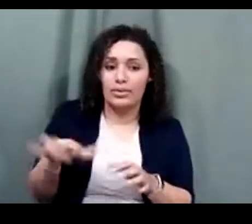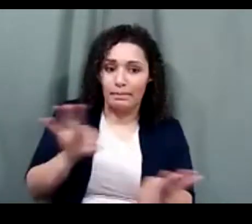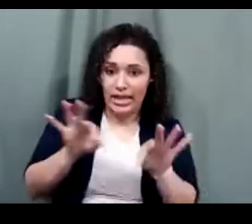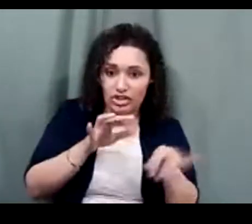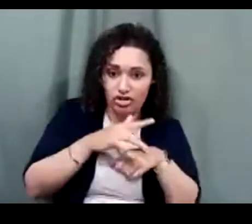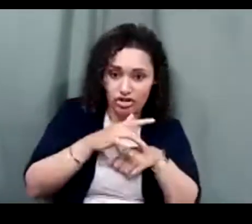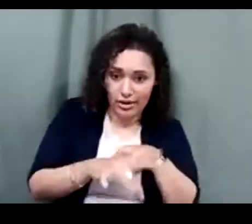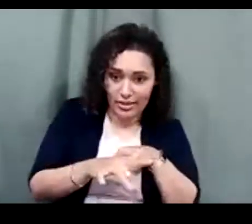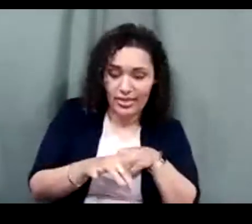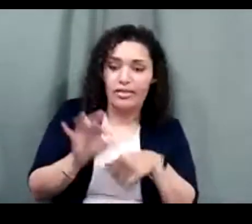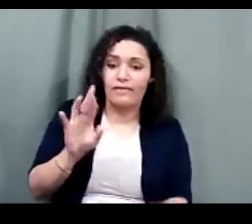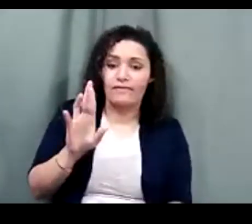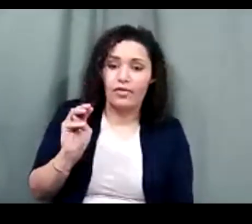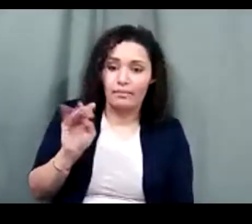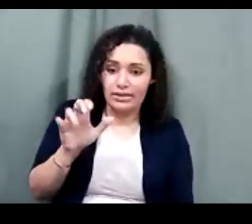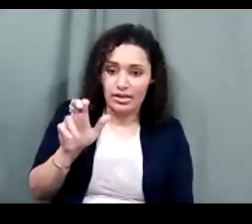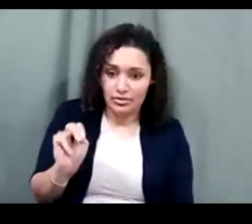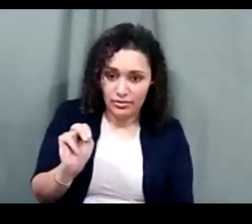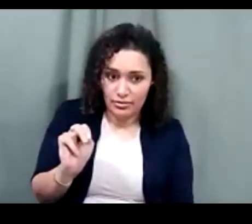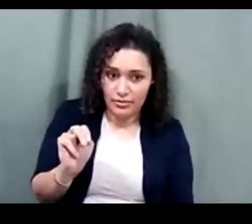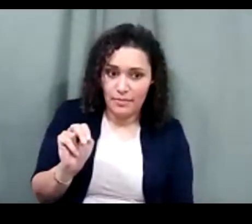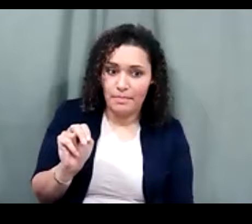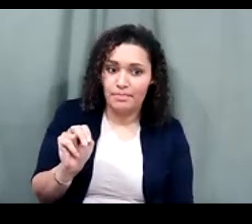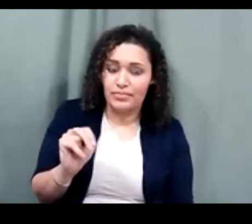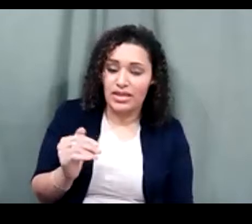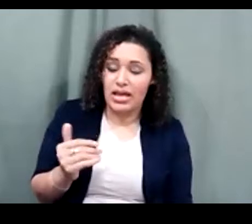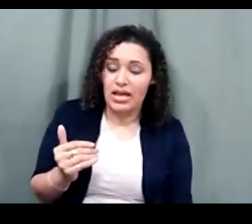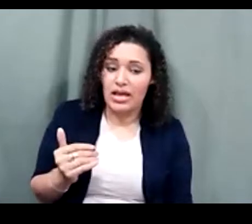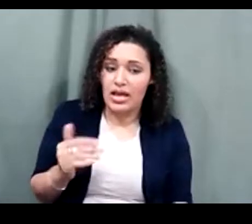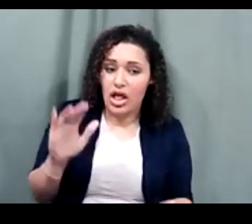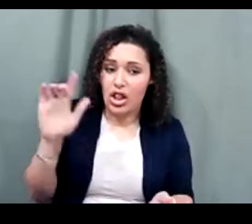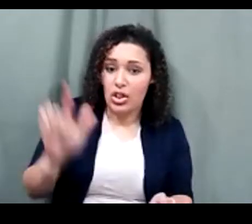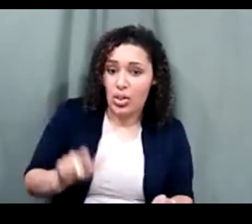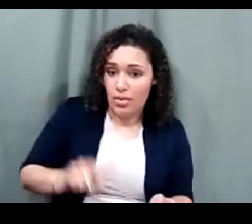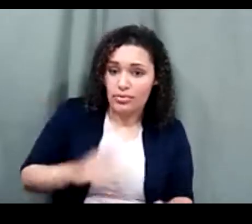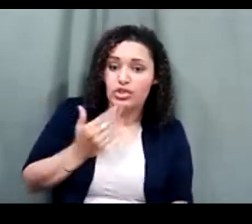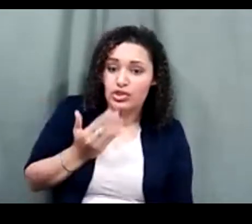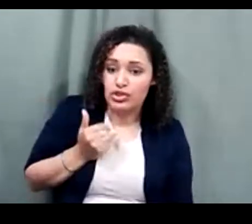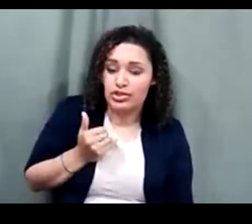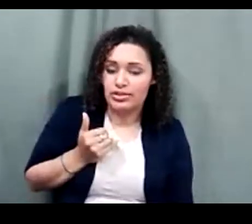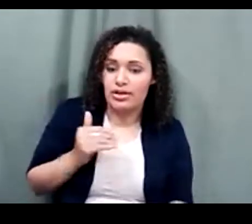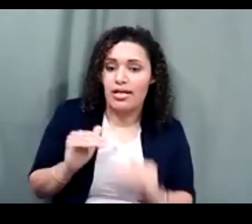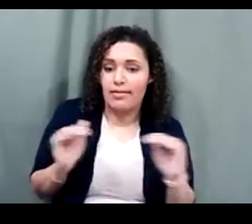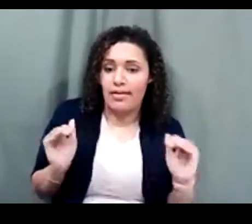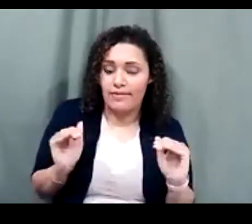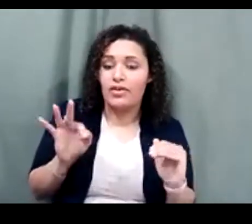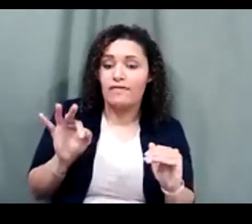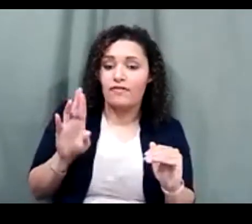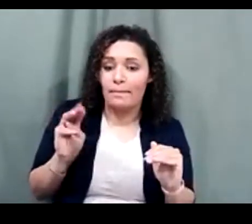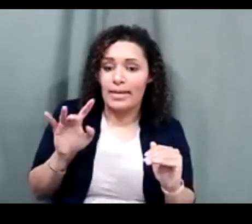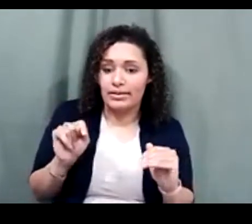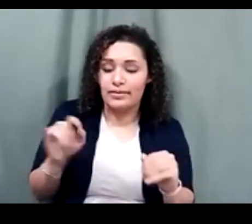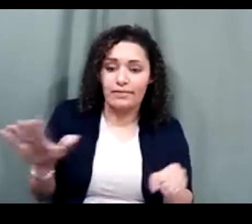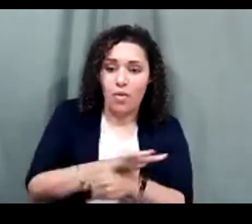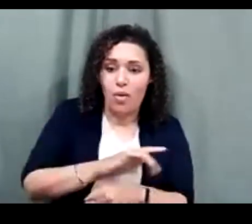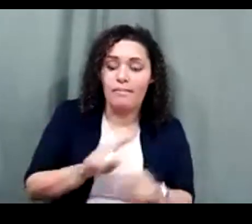early, went through the fermentation at so we had a low sugar level. So it's fermented completely, but it has very